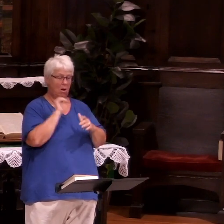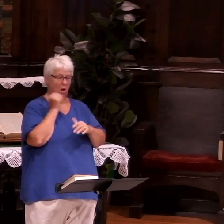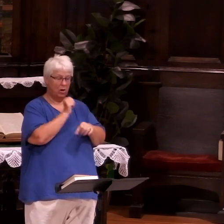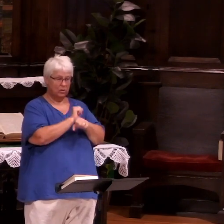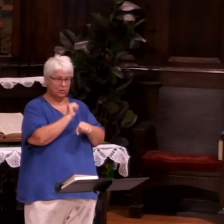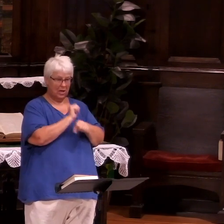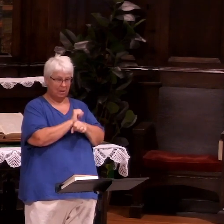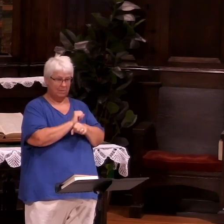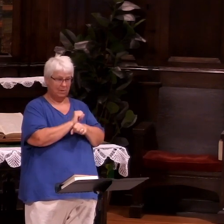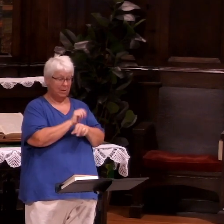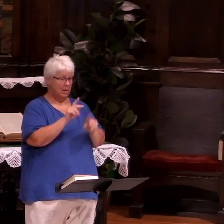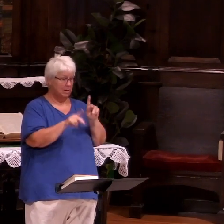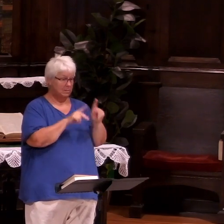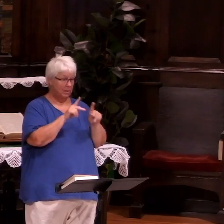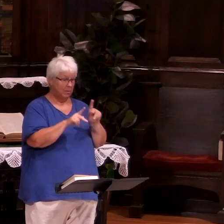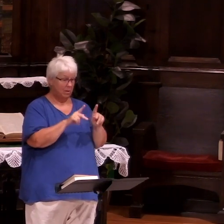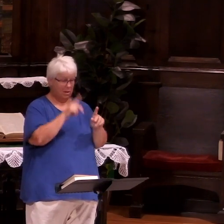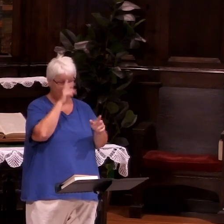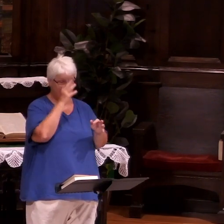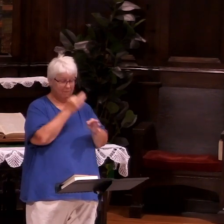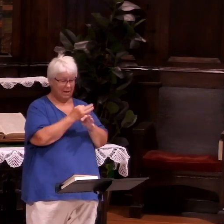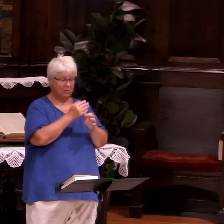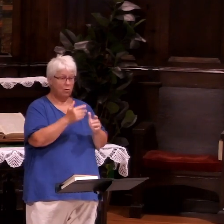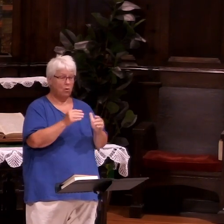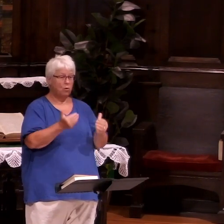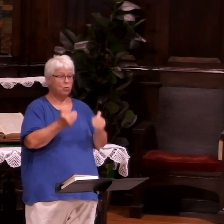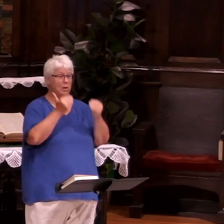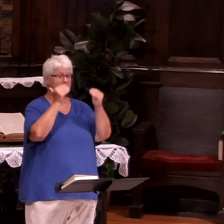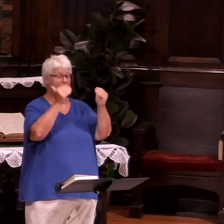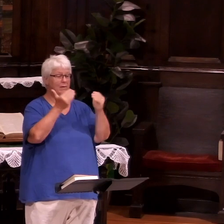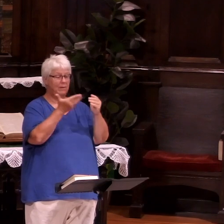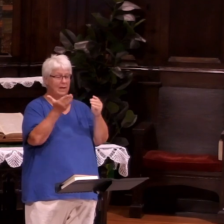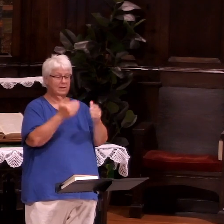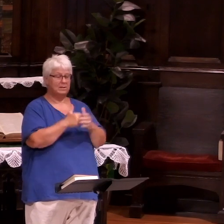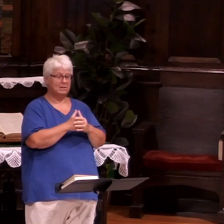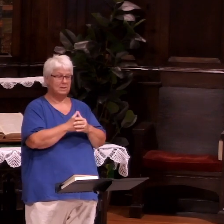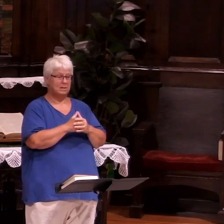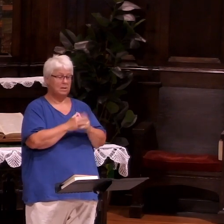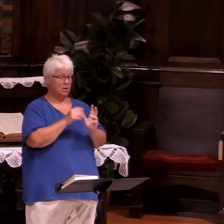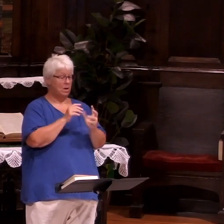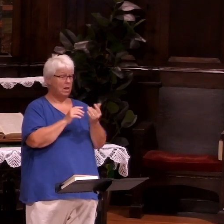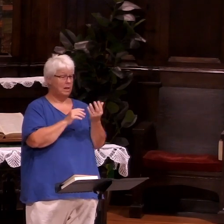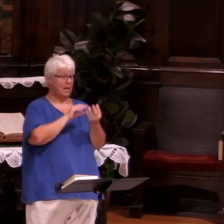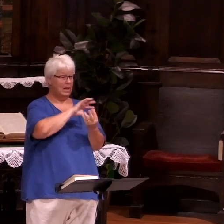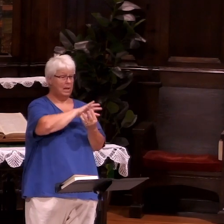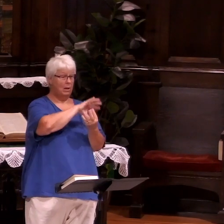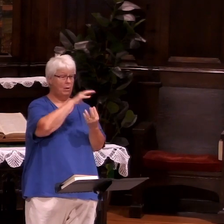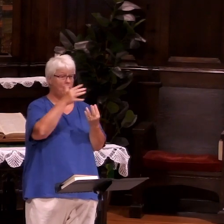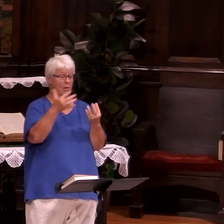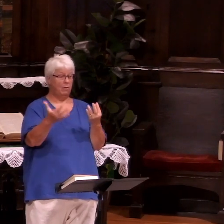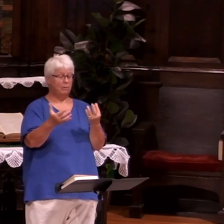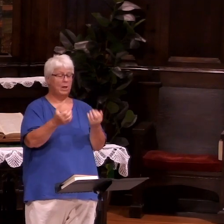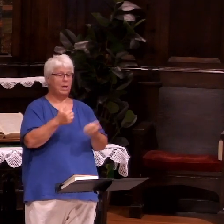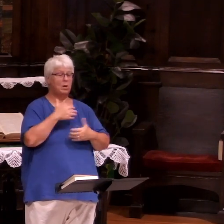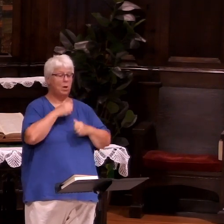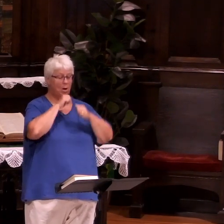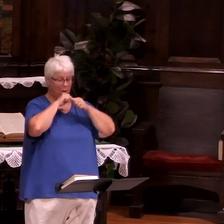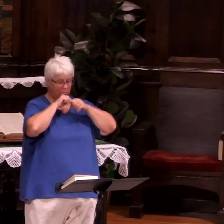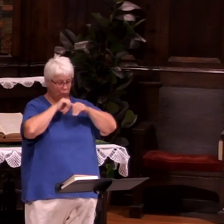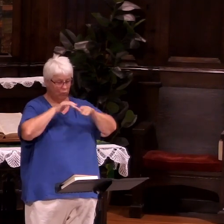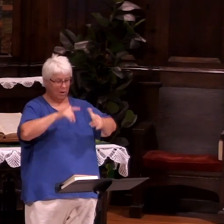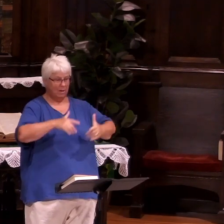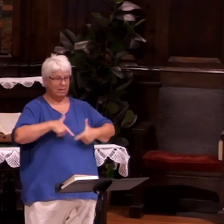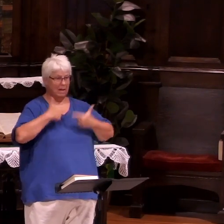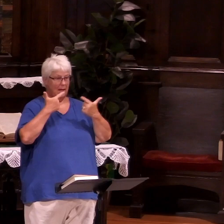job as people of faith to lift those things off and breathe